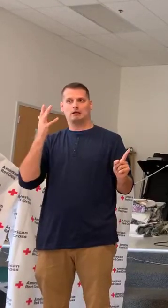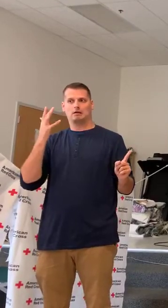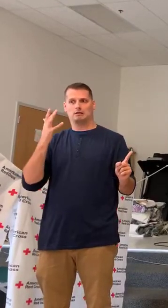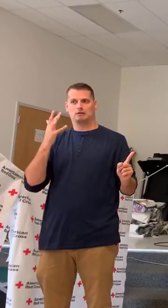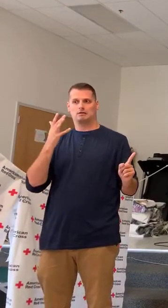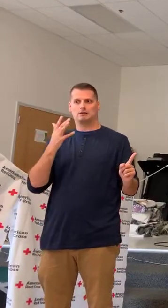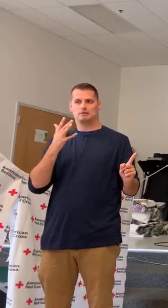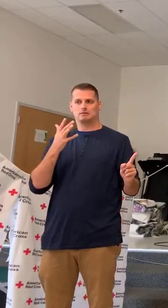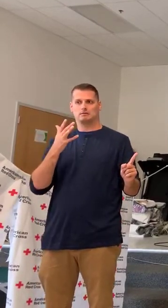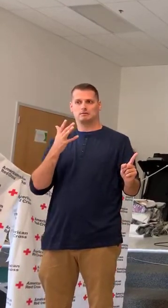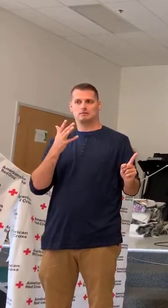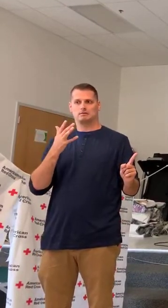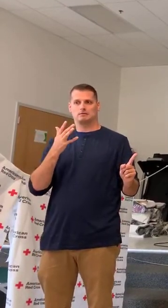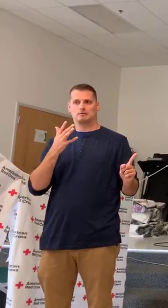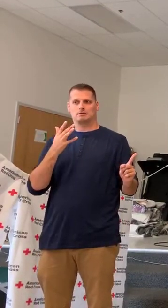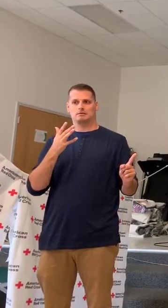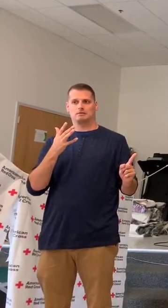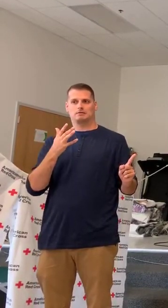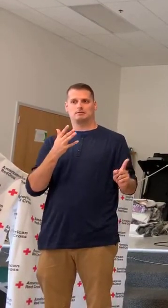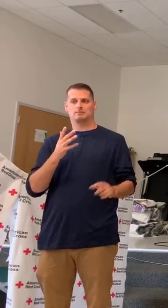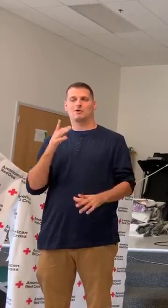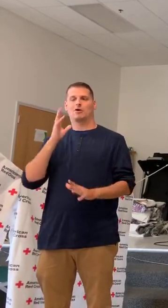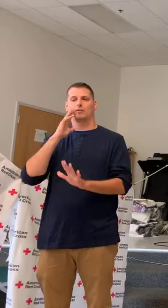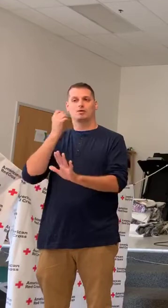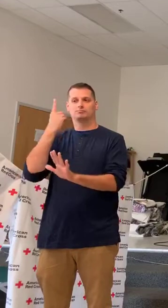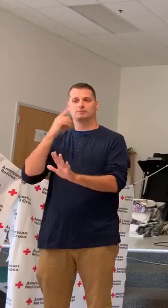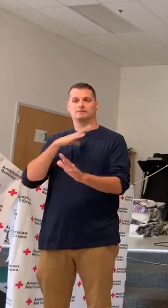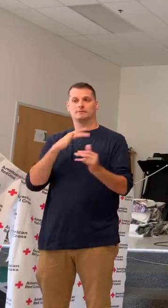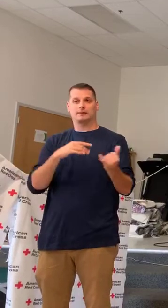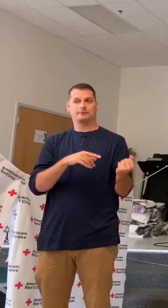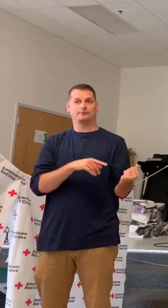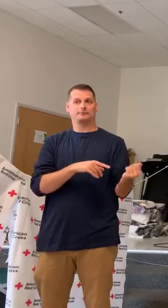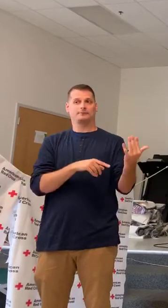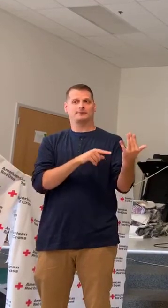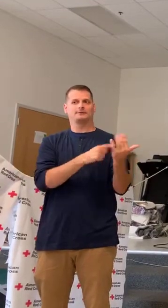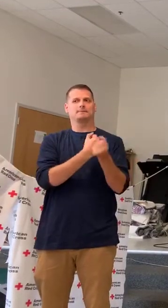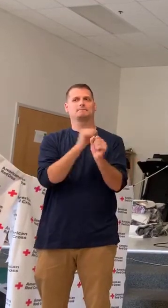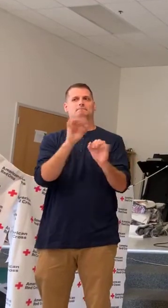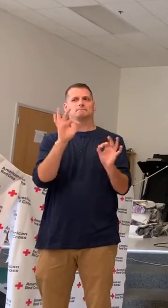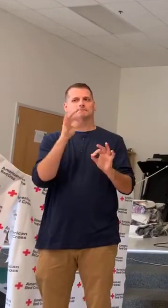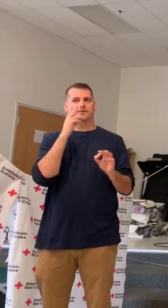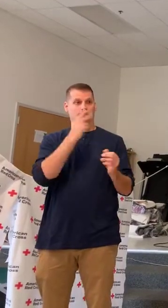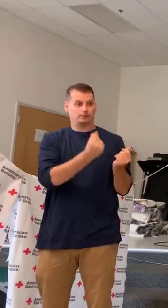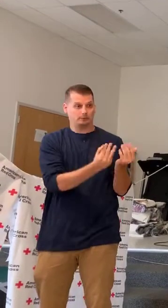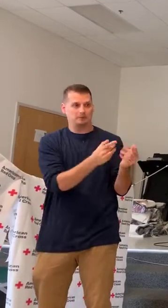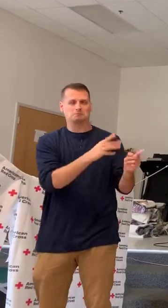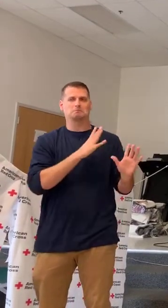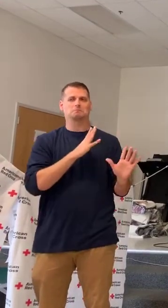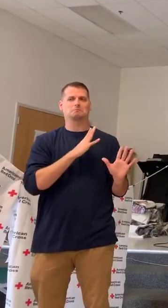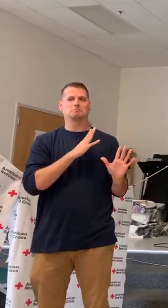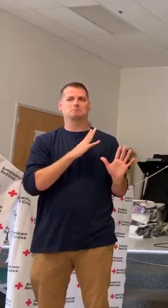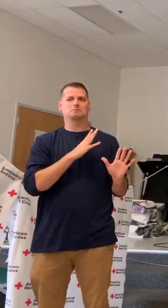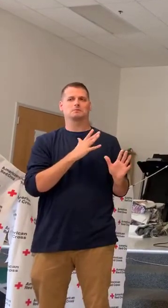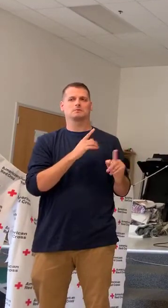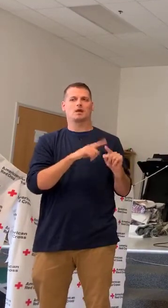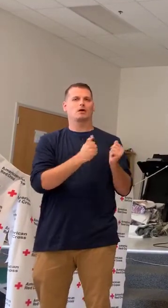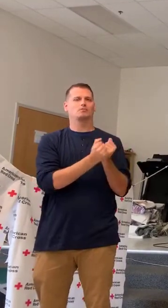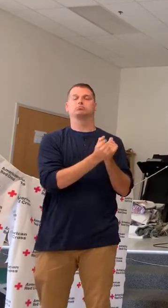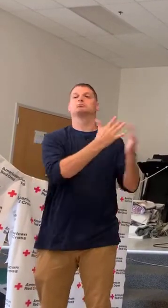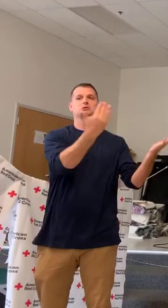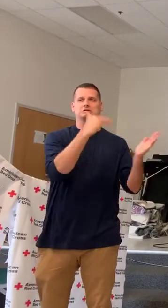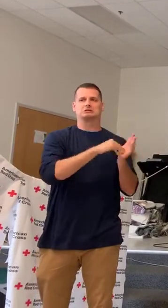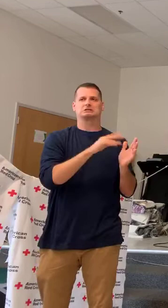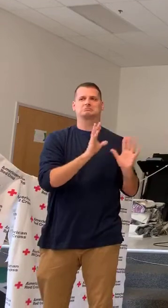light structures. And we have light. So we have people out there at night to deal with them, but a lot of those are interior. So although there's fire, it's